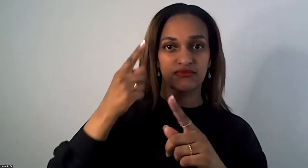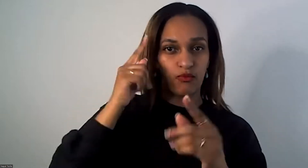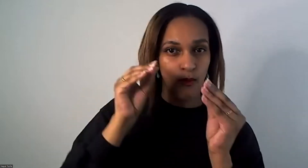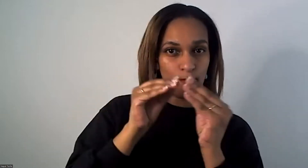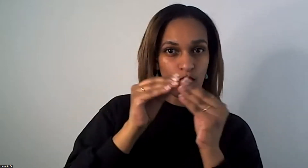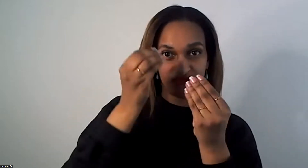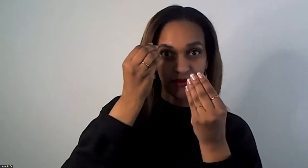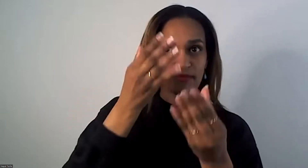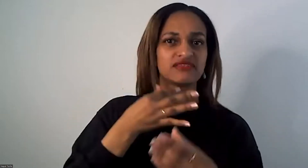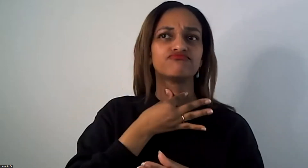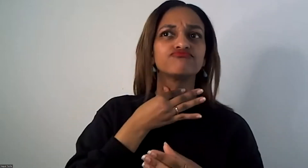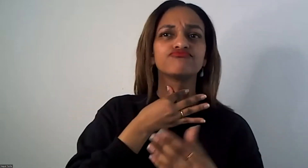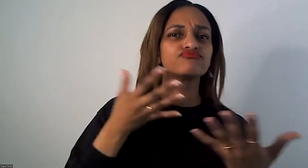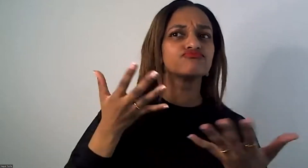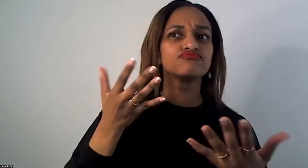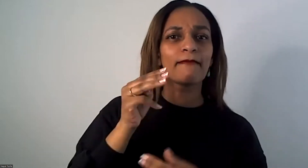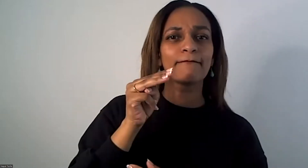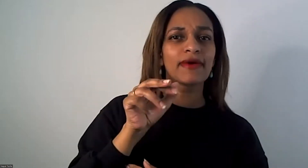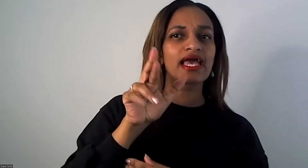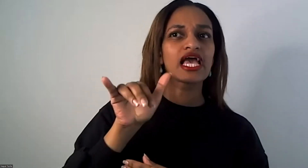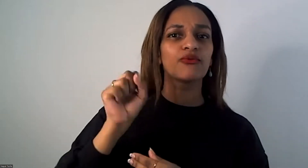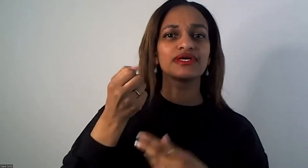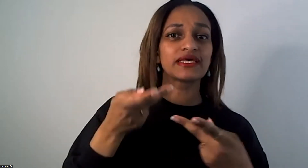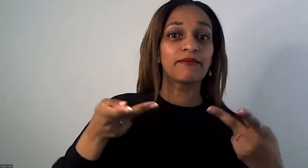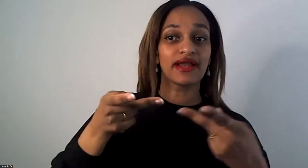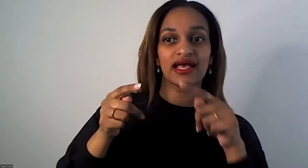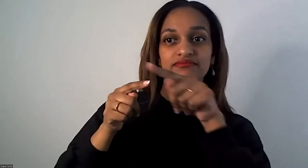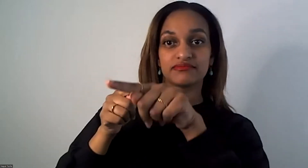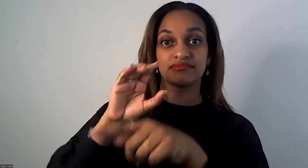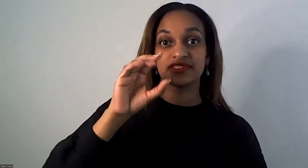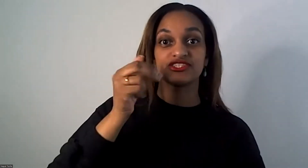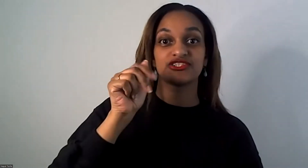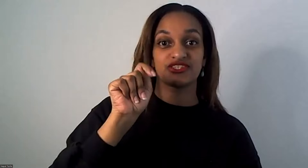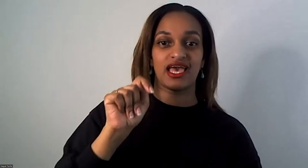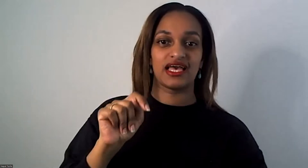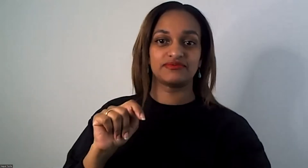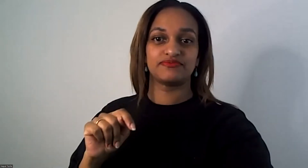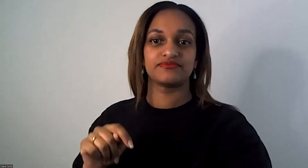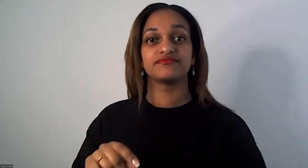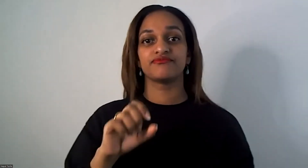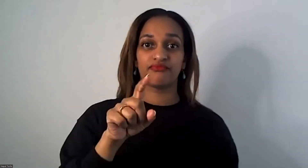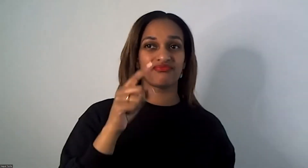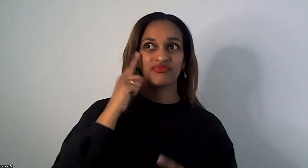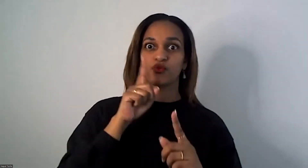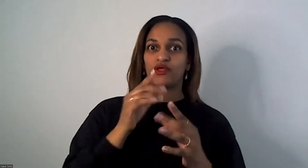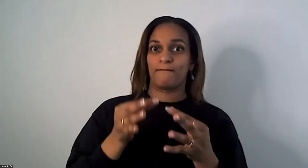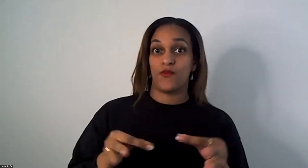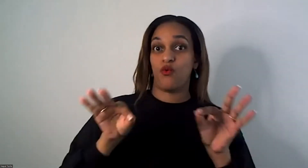their website in the chat. It's important to ADWAS to support other nonprofit organizations and to create a more unified